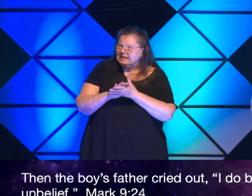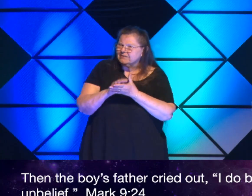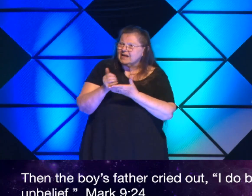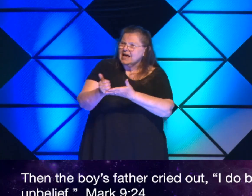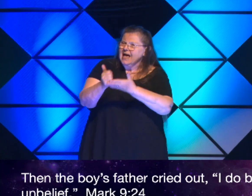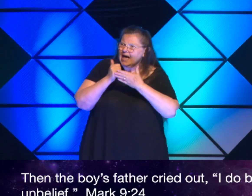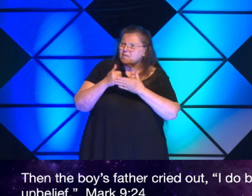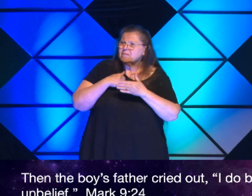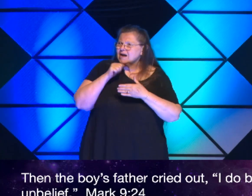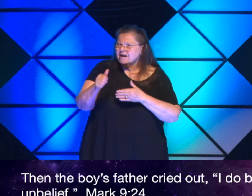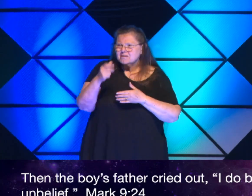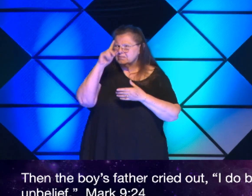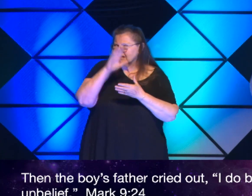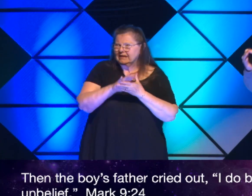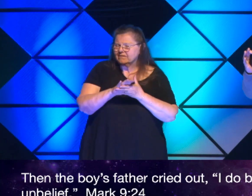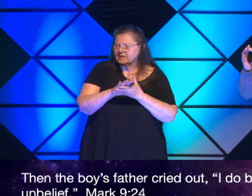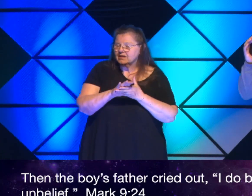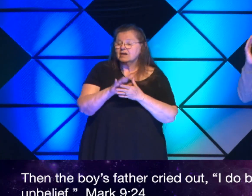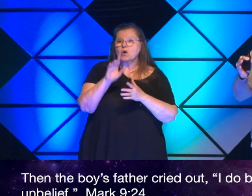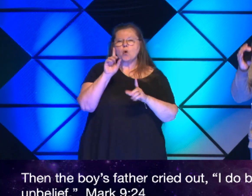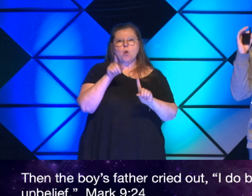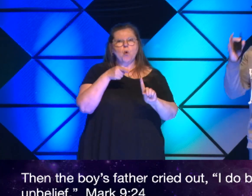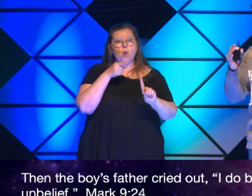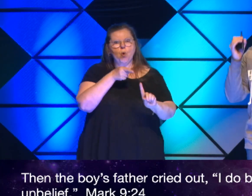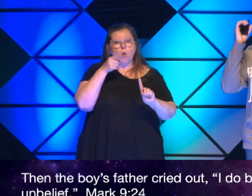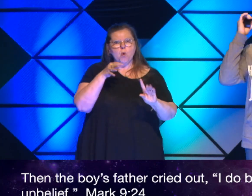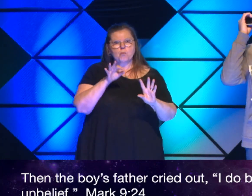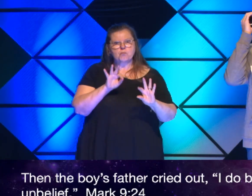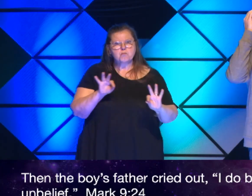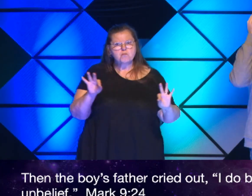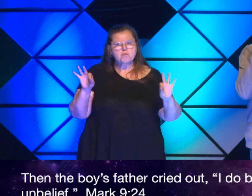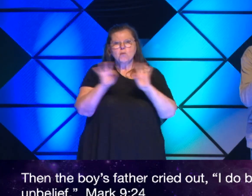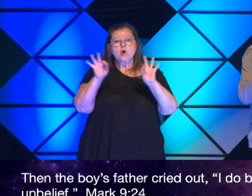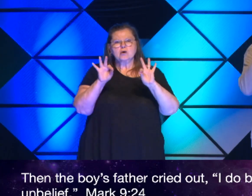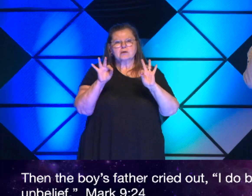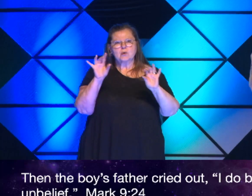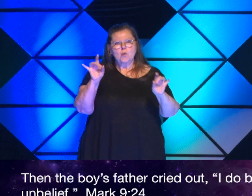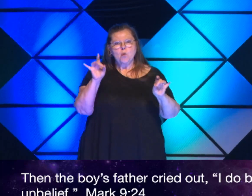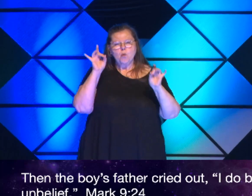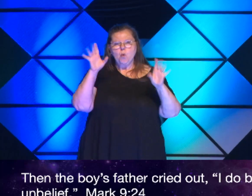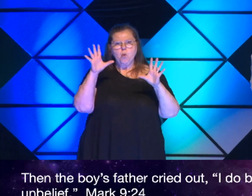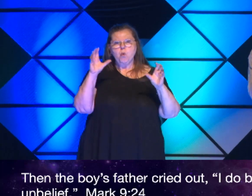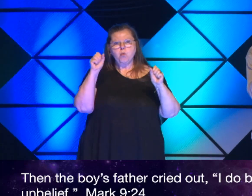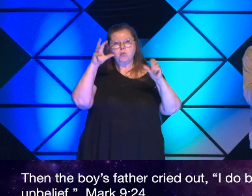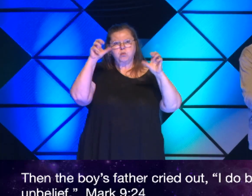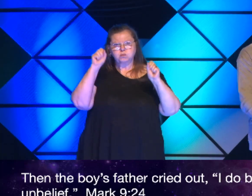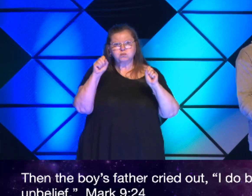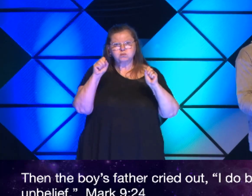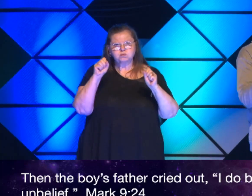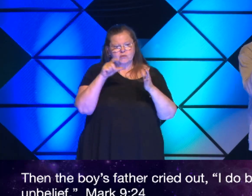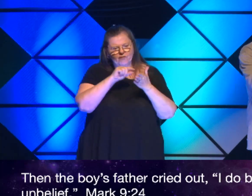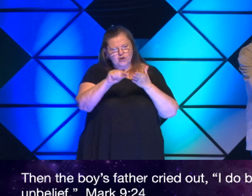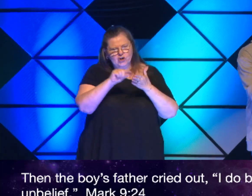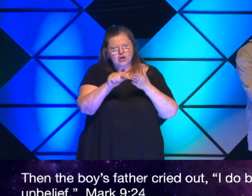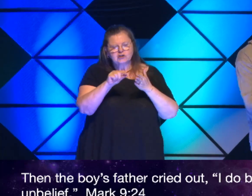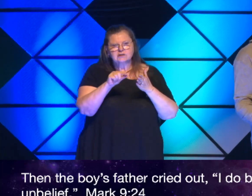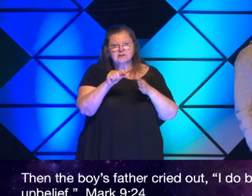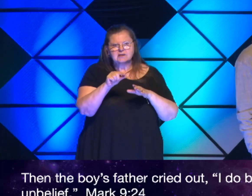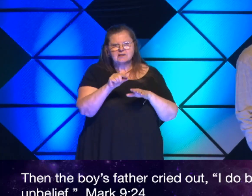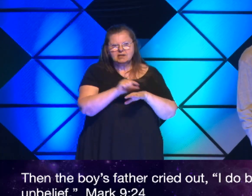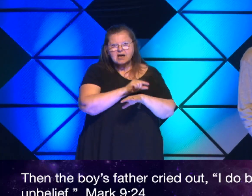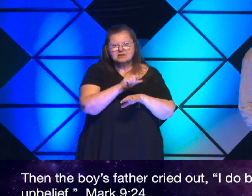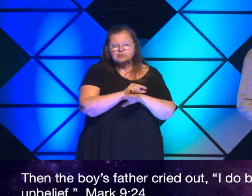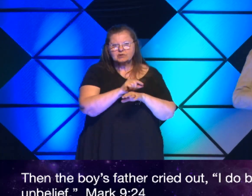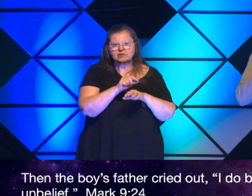my unbelief. Pivotal, beautiful, incredibly brilliant verse in the Gospel of Mark, because that's what it's all